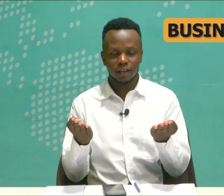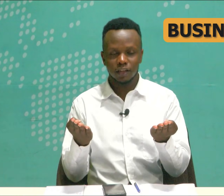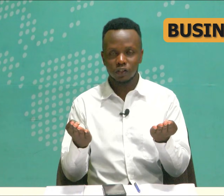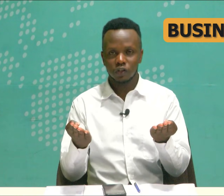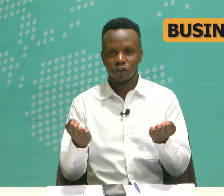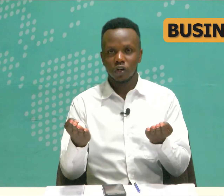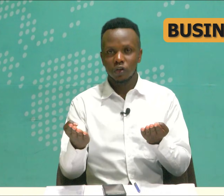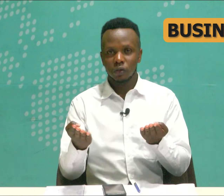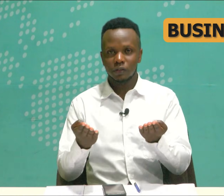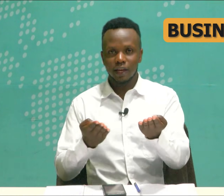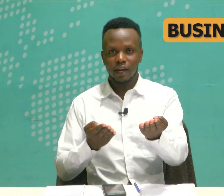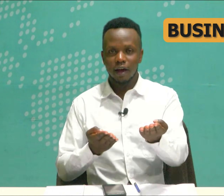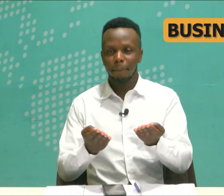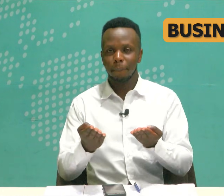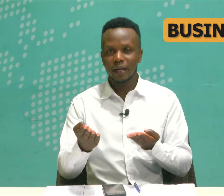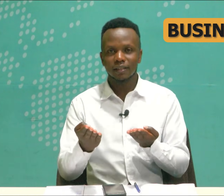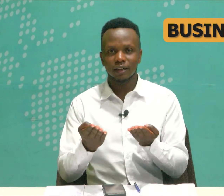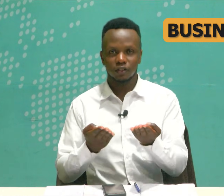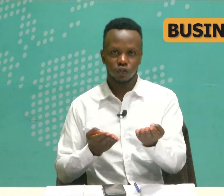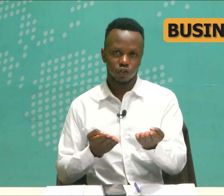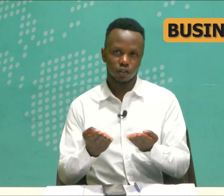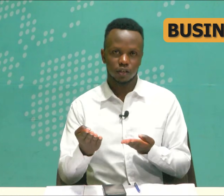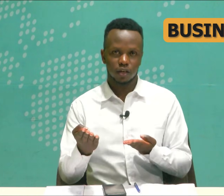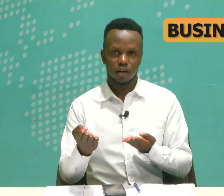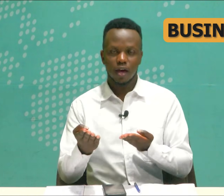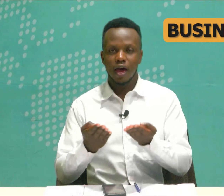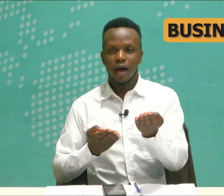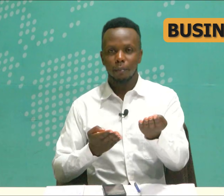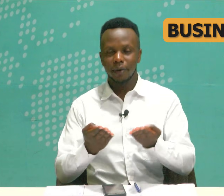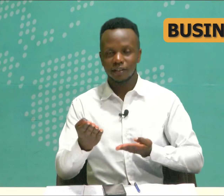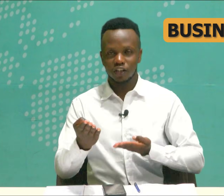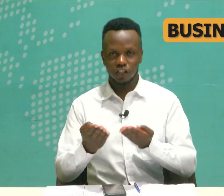this, you say business, business,